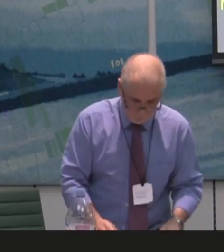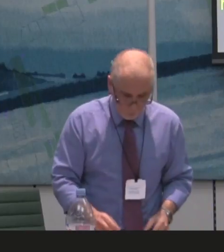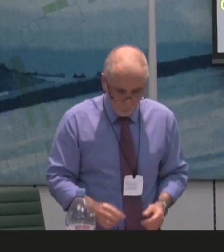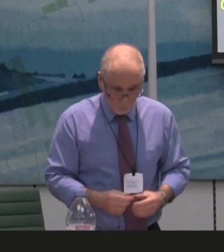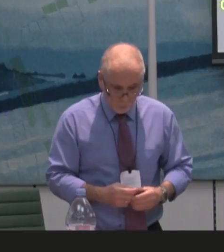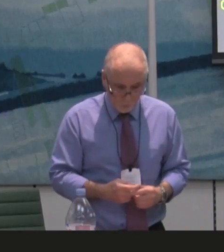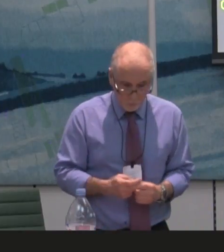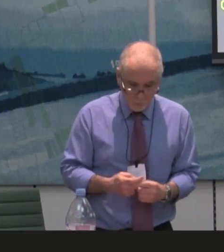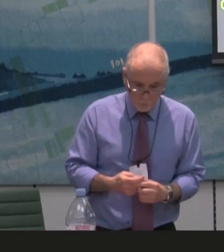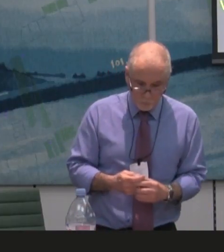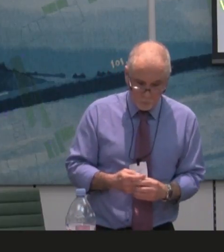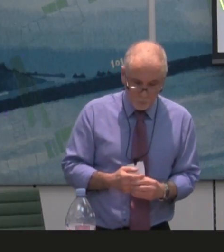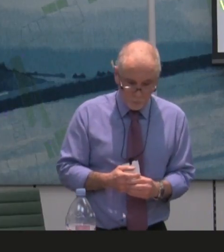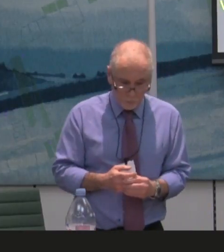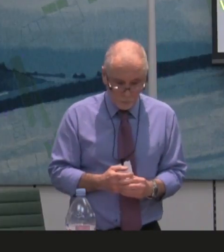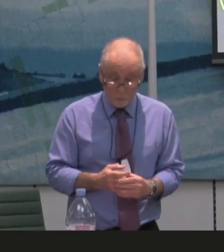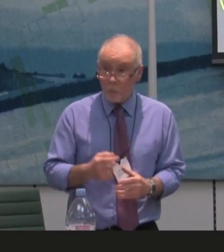these registrations.